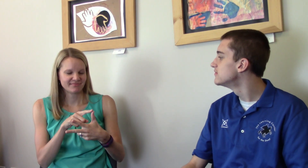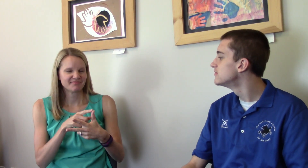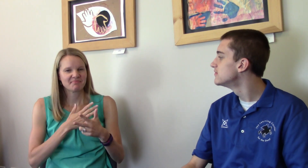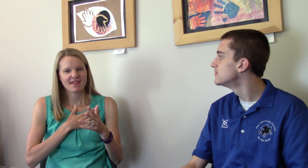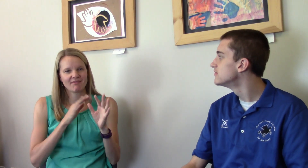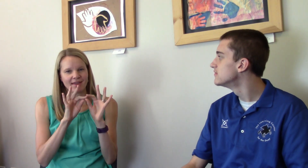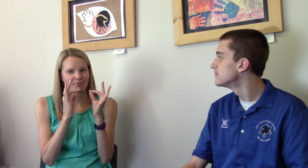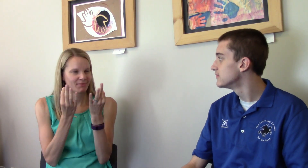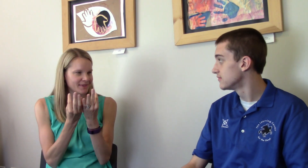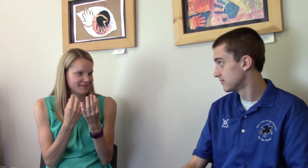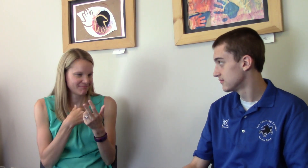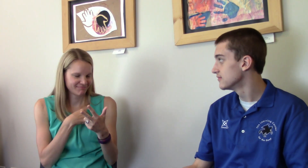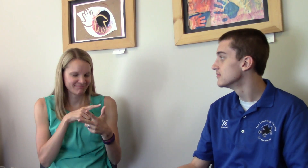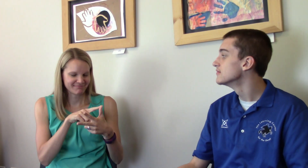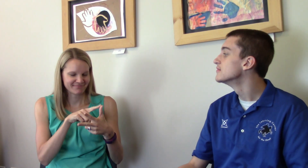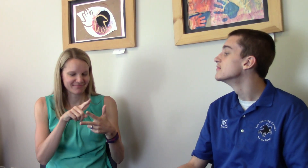first of course I'd bring my family.